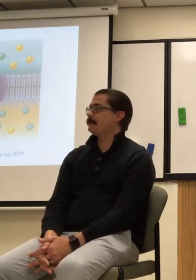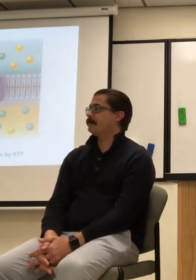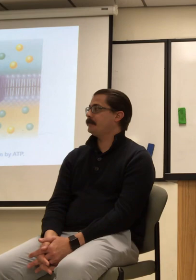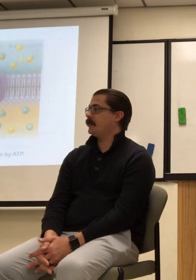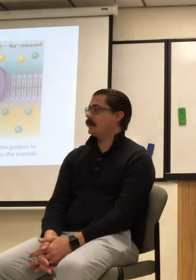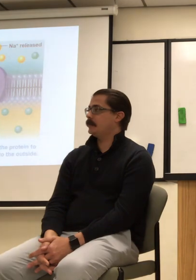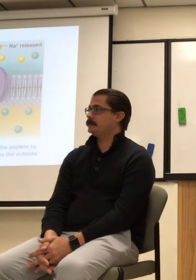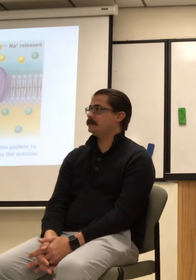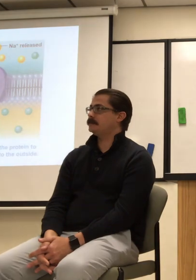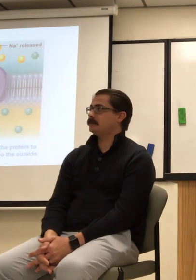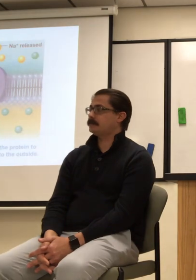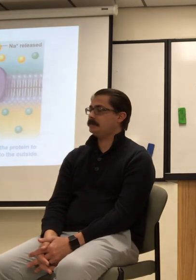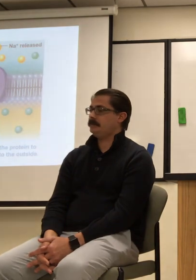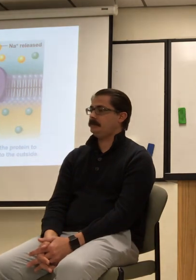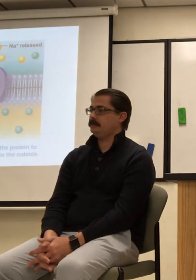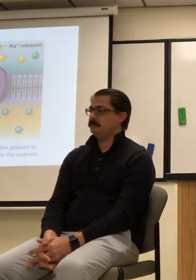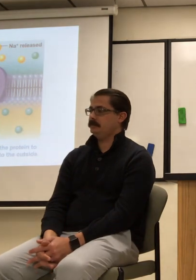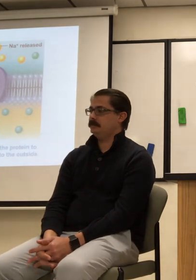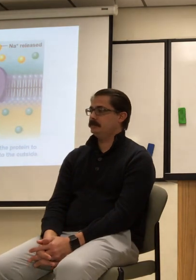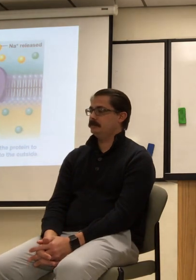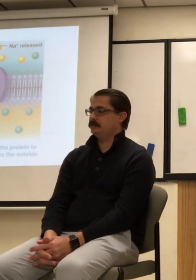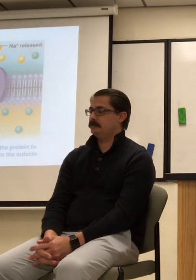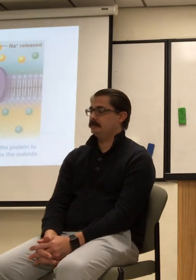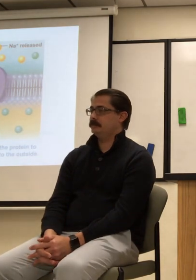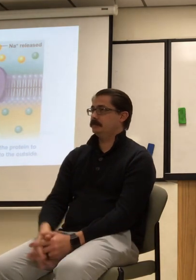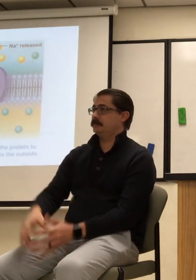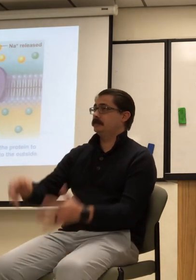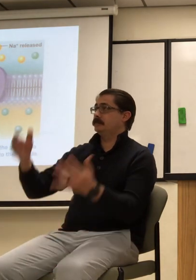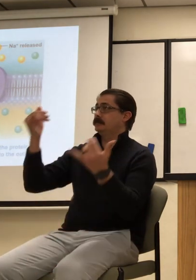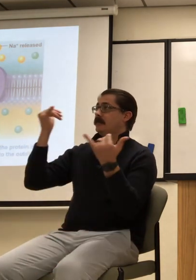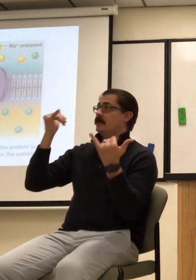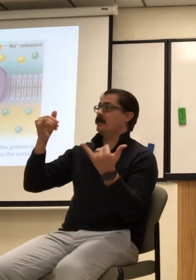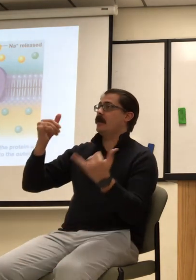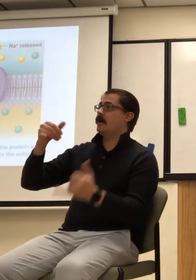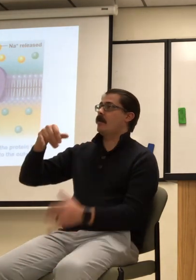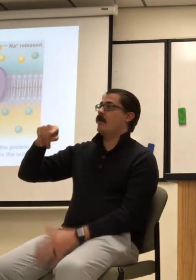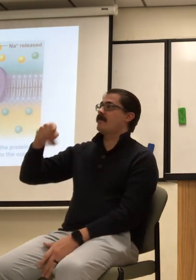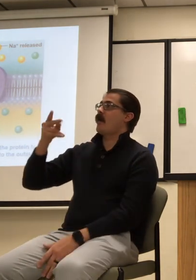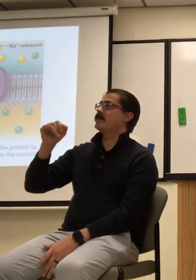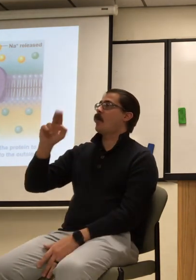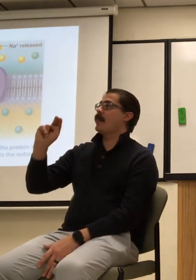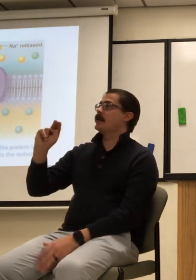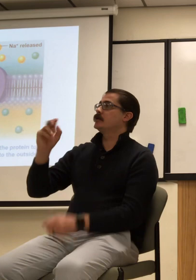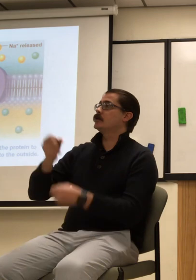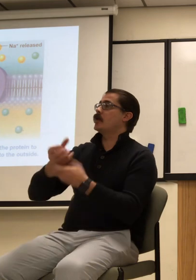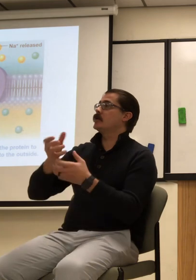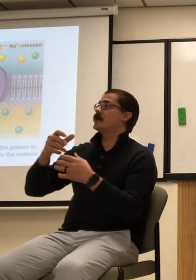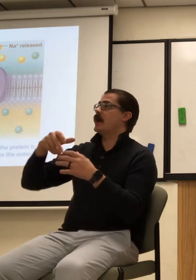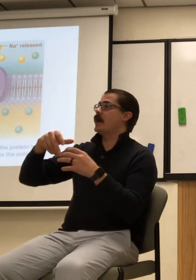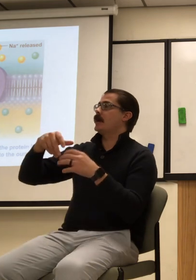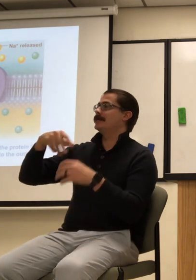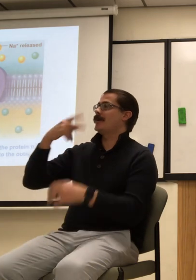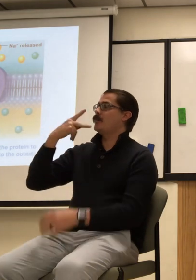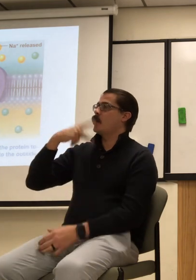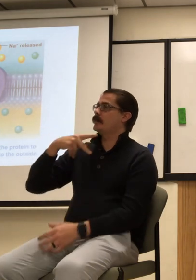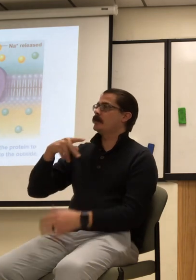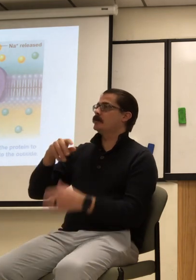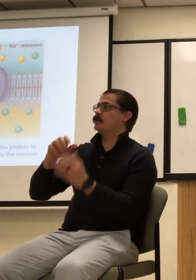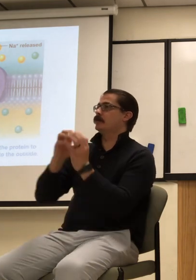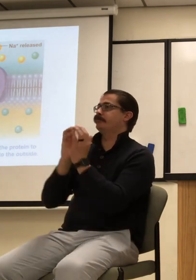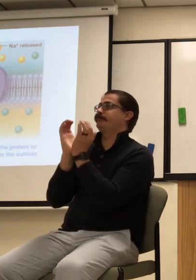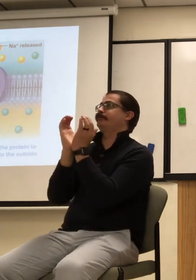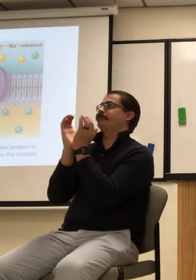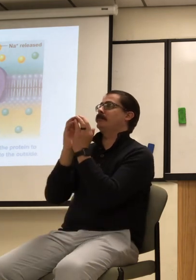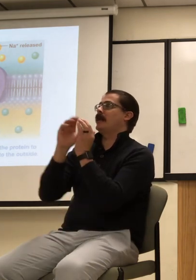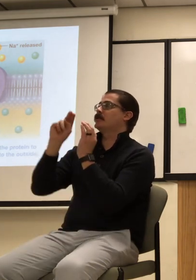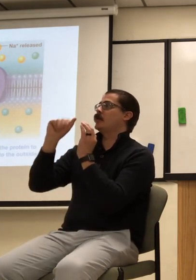Let's move it on. You can, now, the phosphorylation causes the protein to change shape, that expels the sodium to